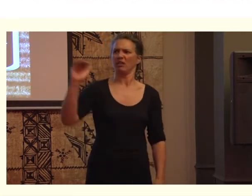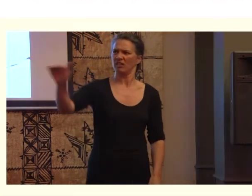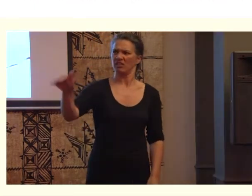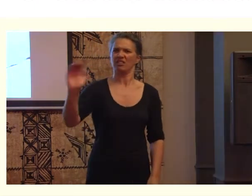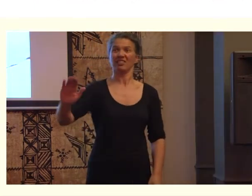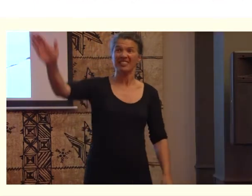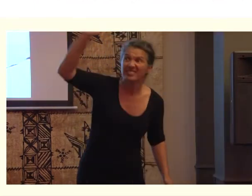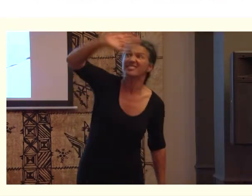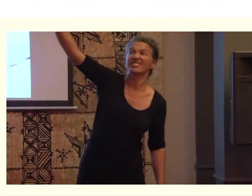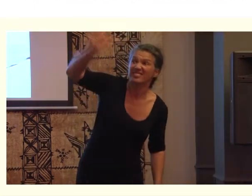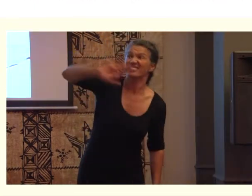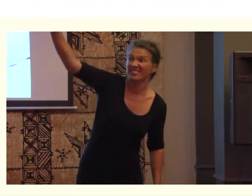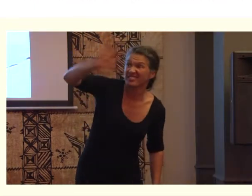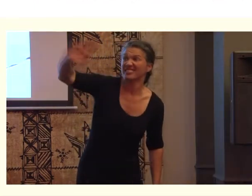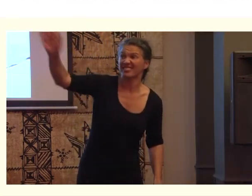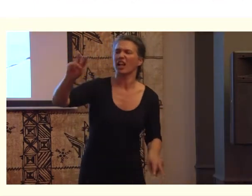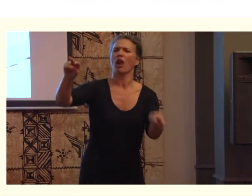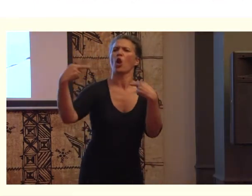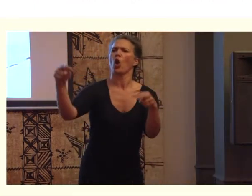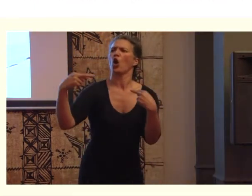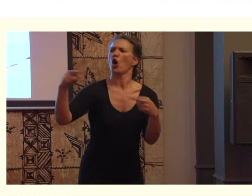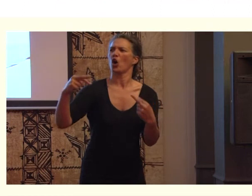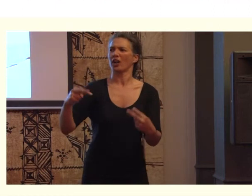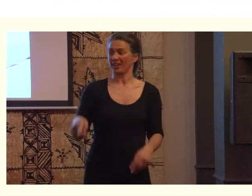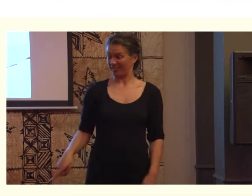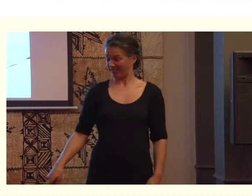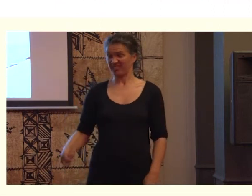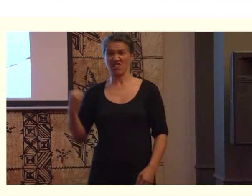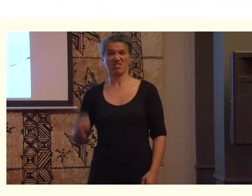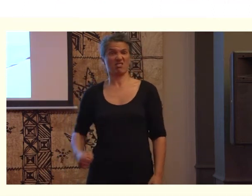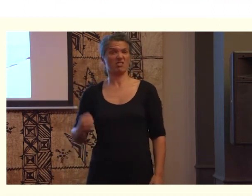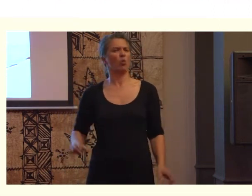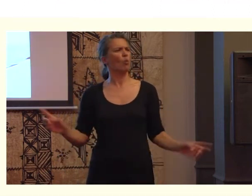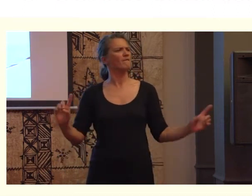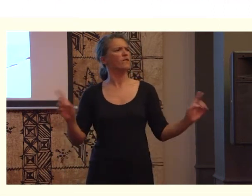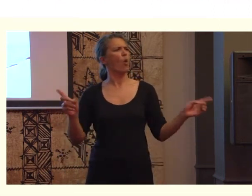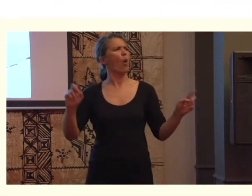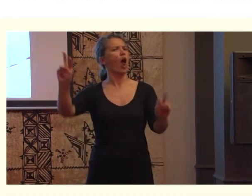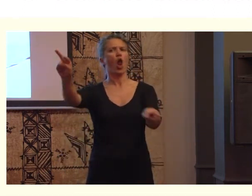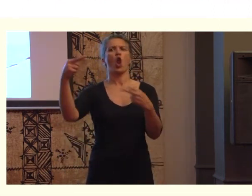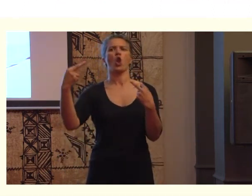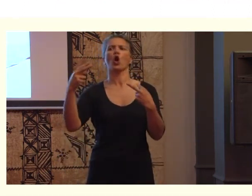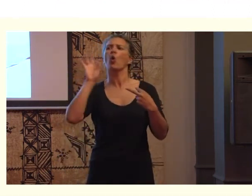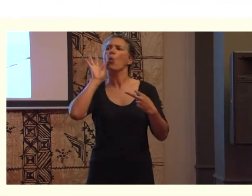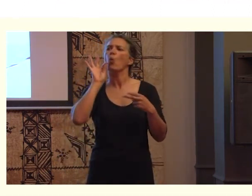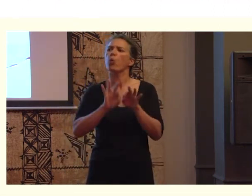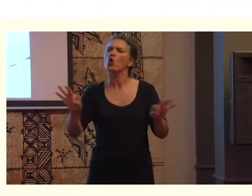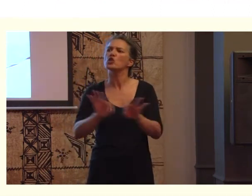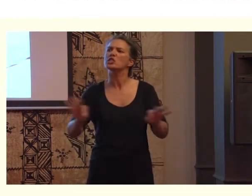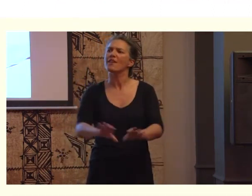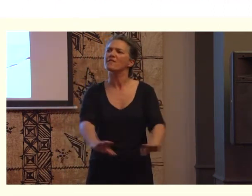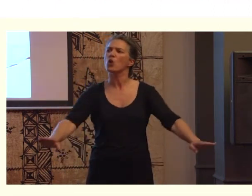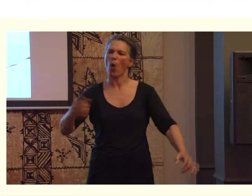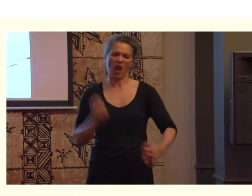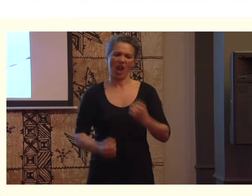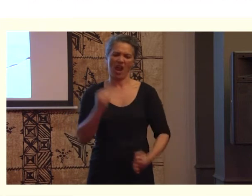attention, waving like this. All right. Banging on the floor, making sure that it's a wooden floor. You'll see a lot of deaf people